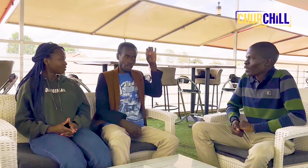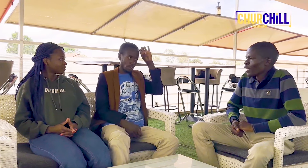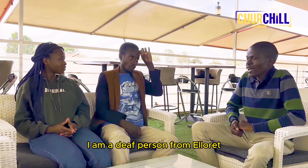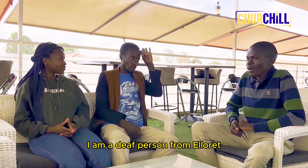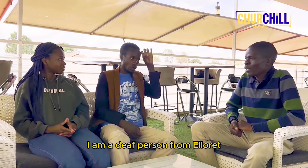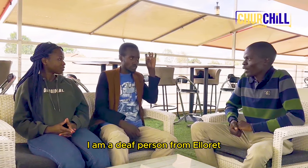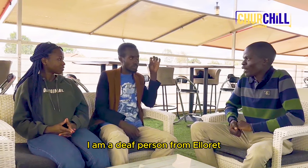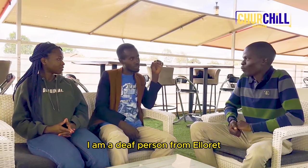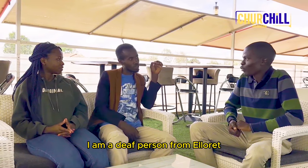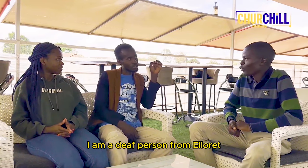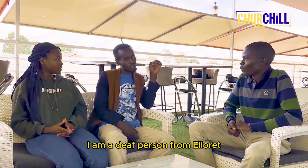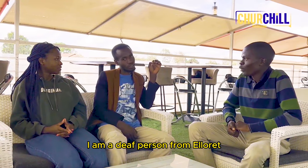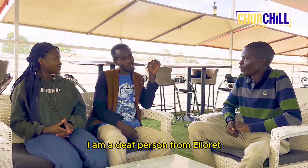I am a deaf person from Eldoret.